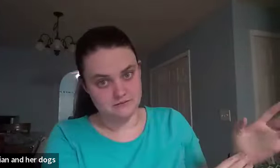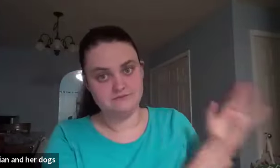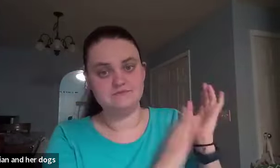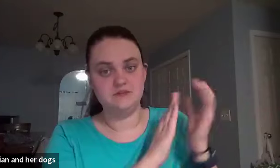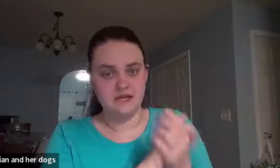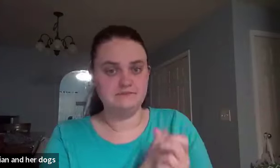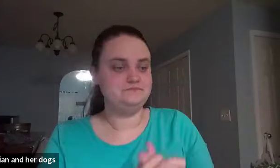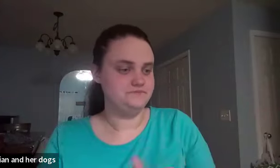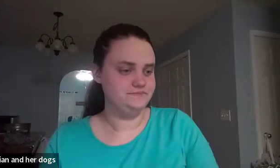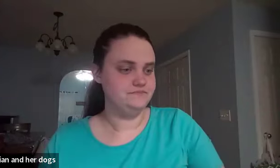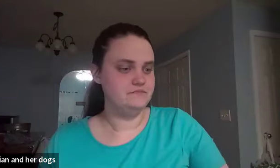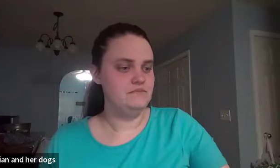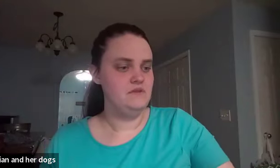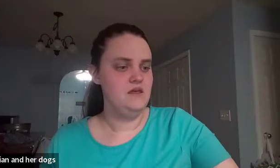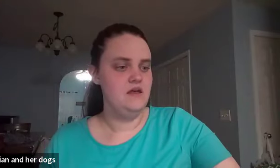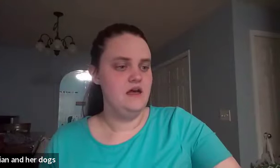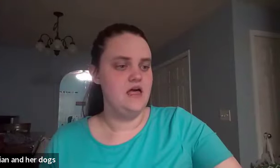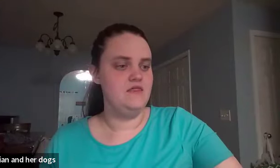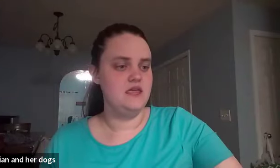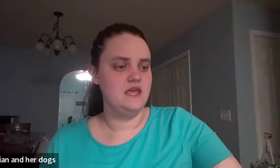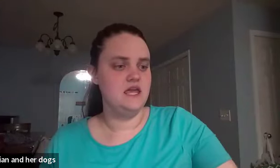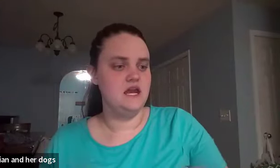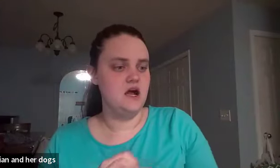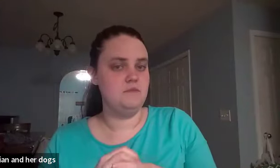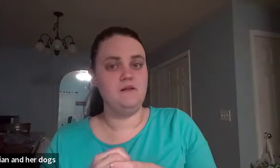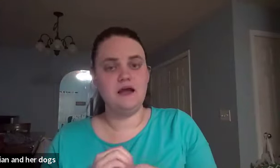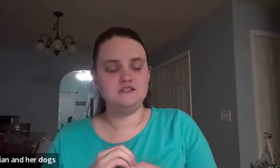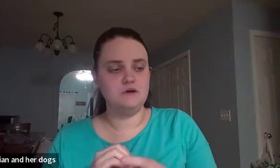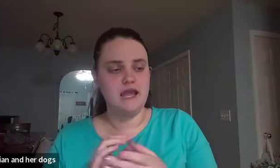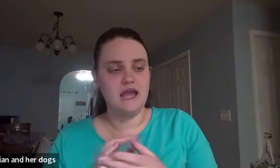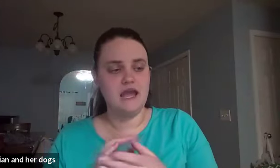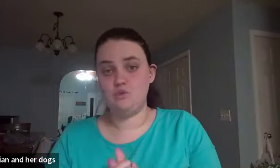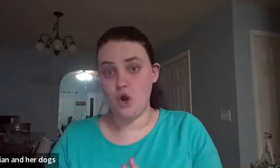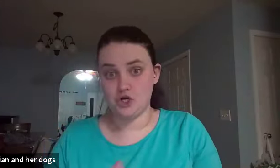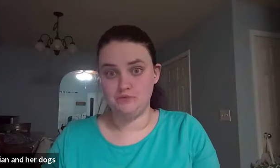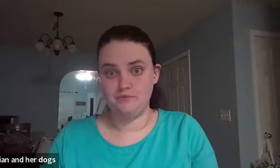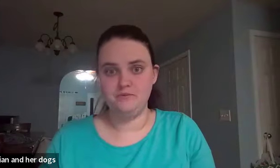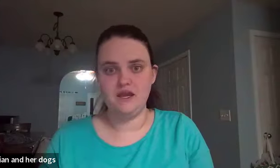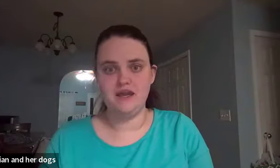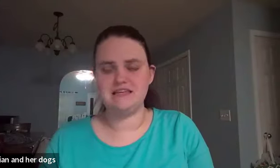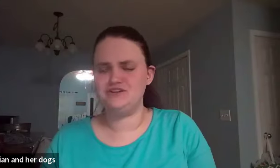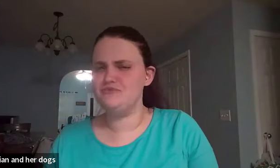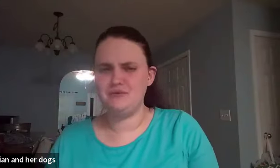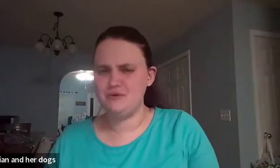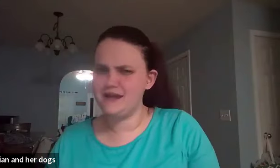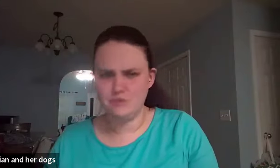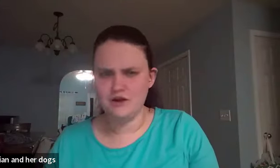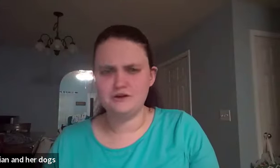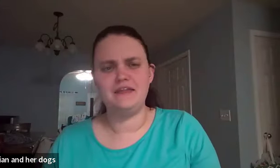spell. Okay. And then the last one I had was water. Okay. Because I don't think we've added water. And I